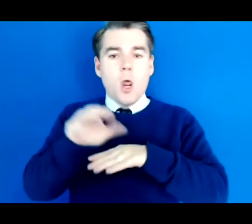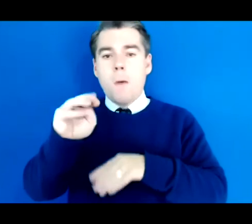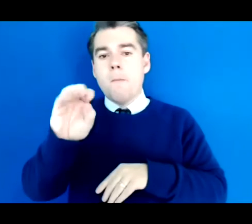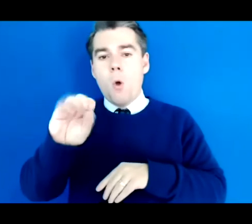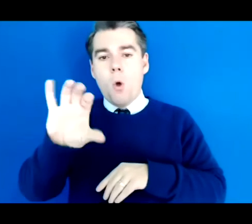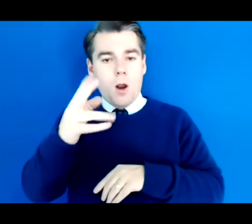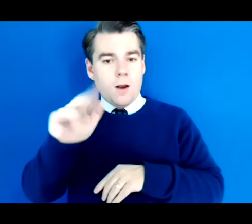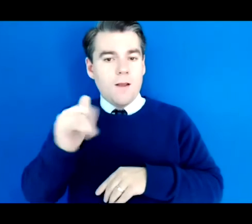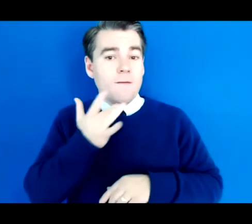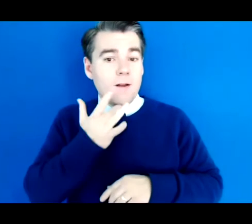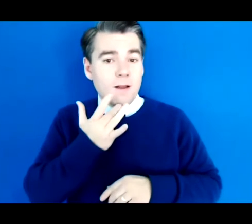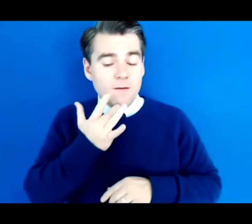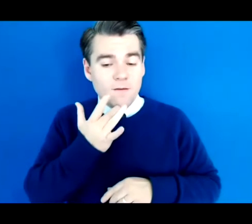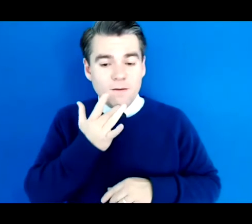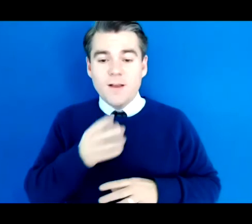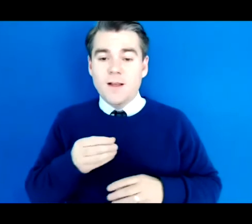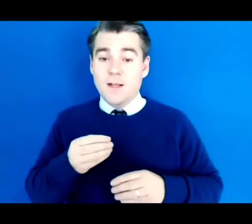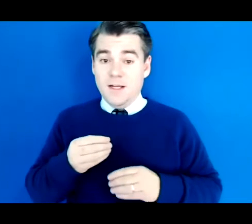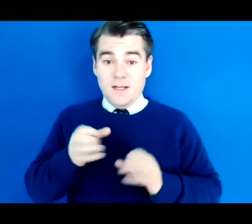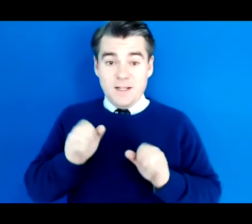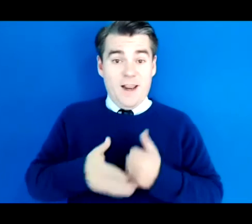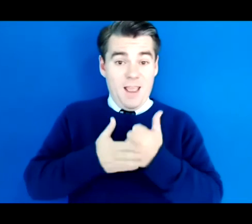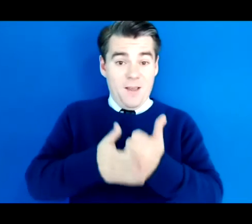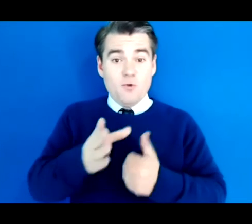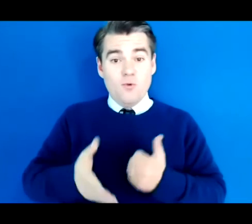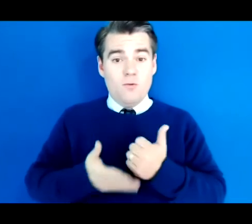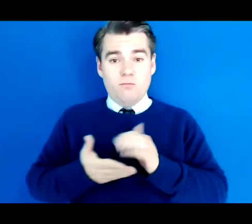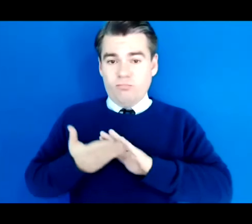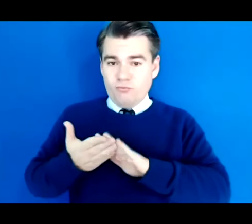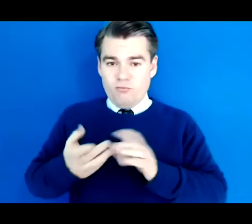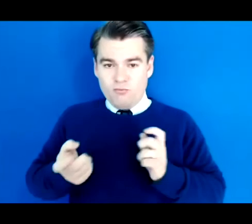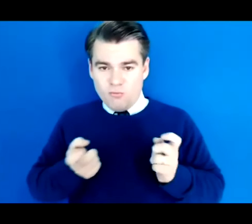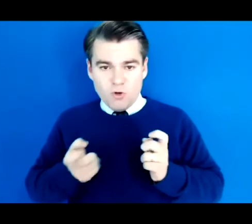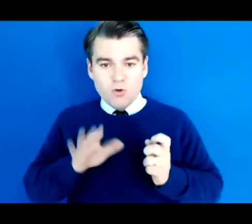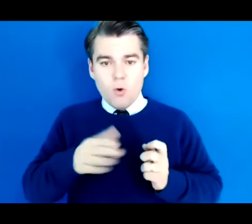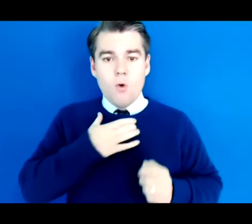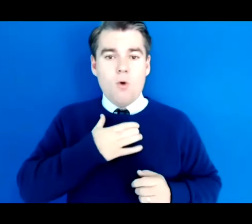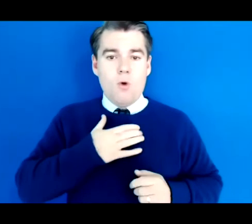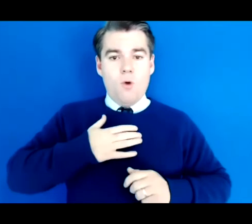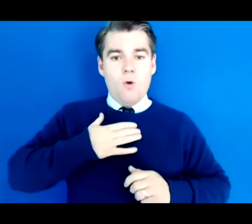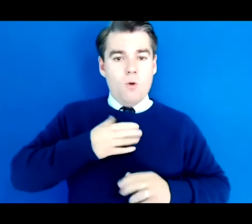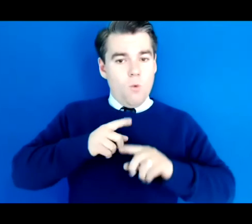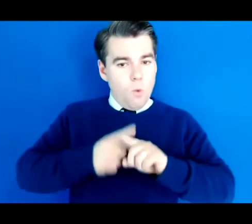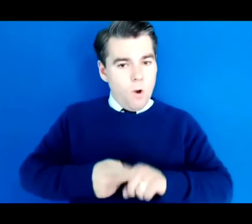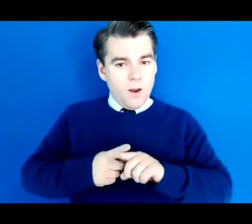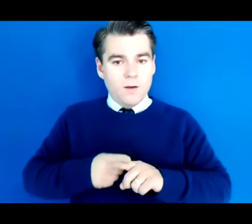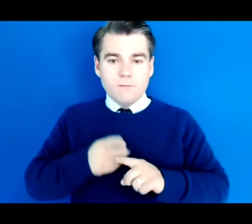serving that can help you manage your weight and reach your fitness goals.